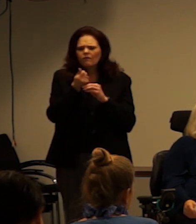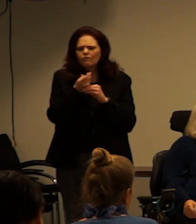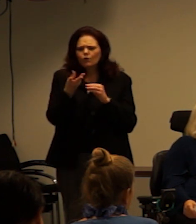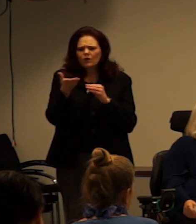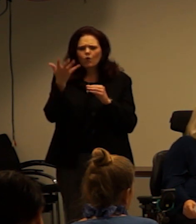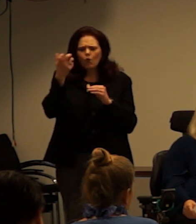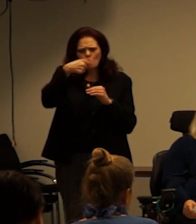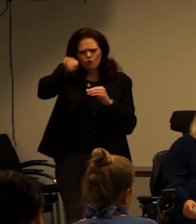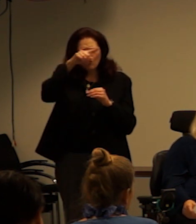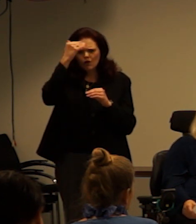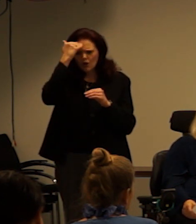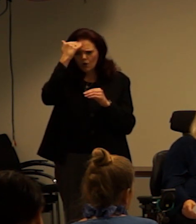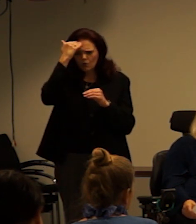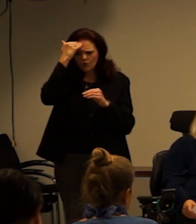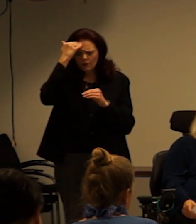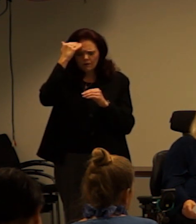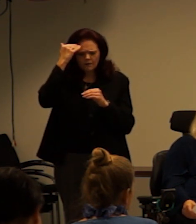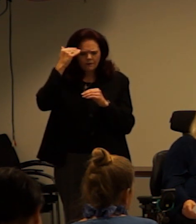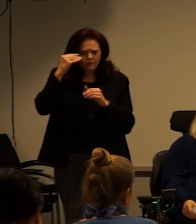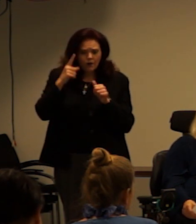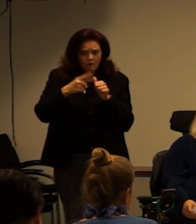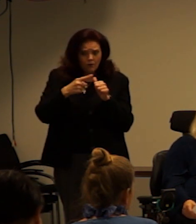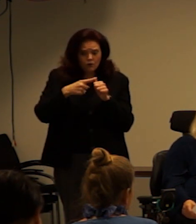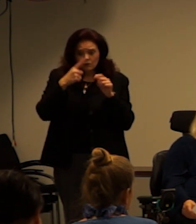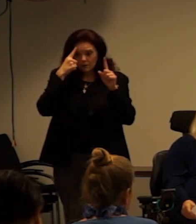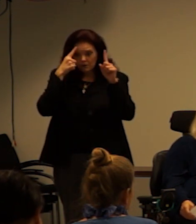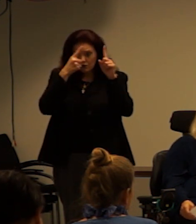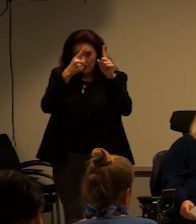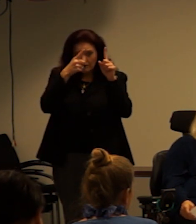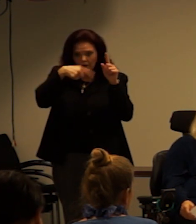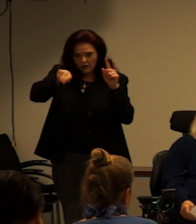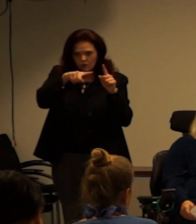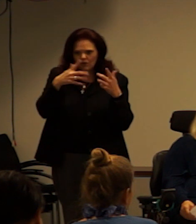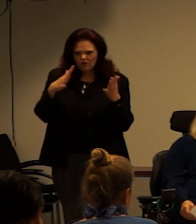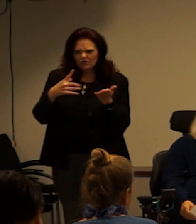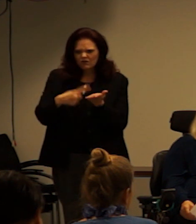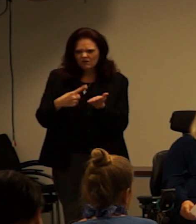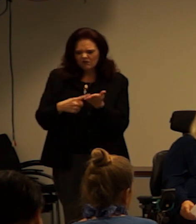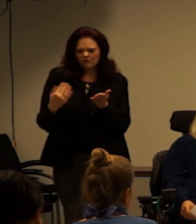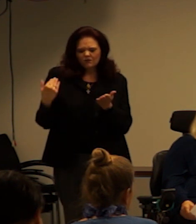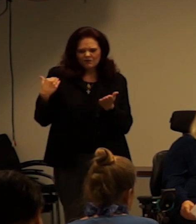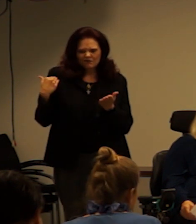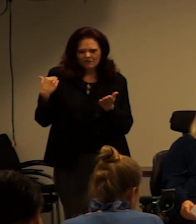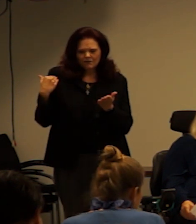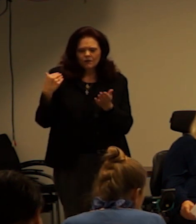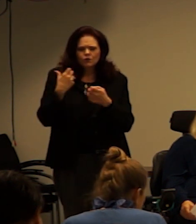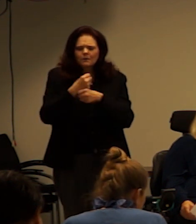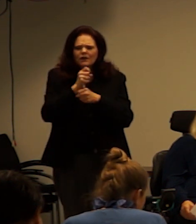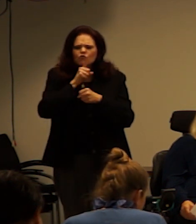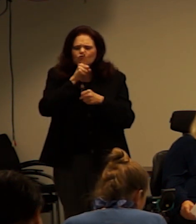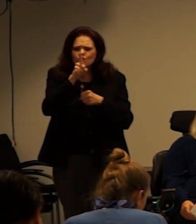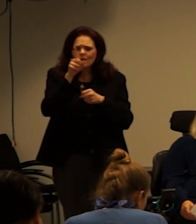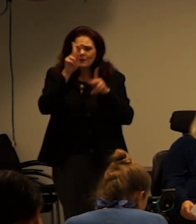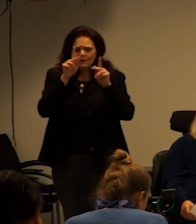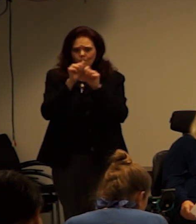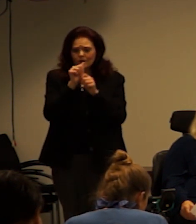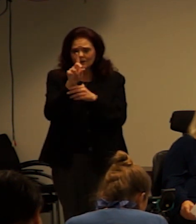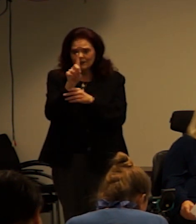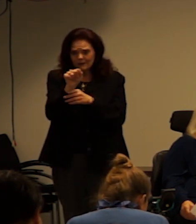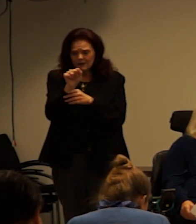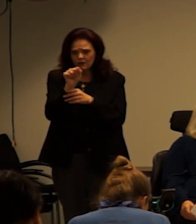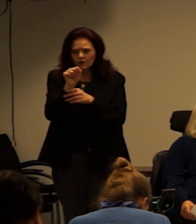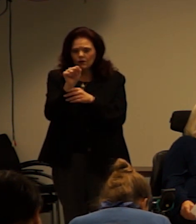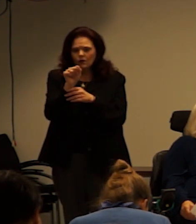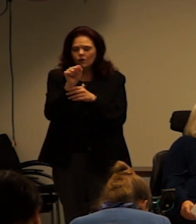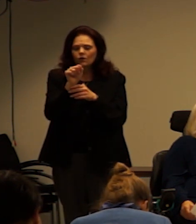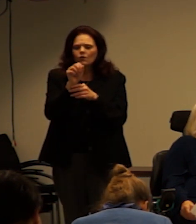know. First of all, the objectives of this, which we've really kind of gone over, it's to make sure that people with disabilities are